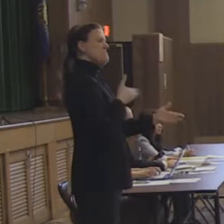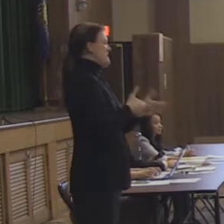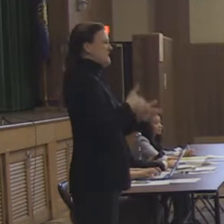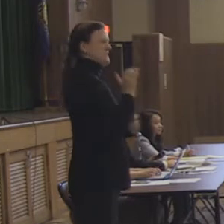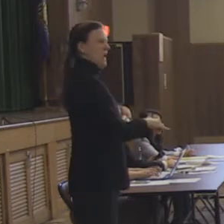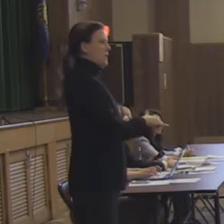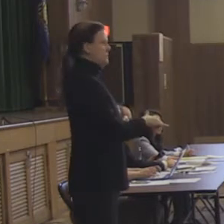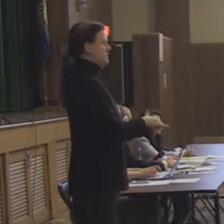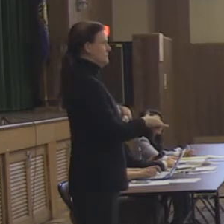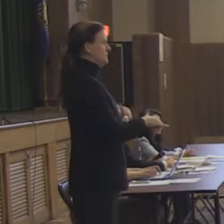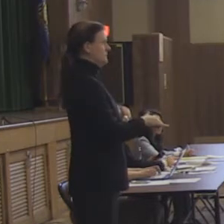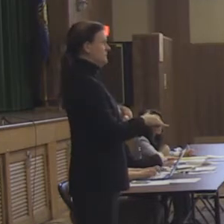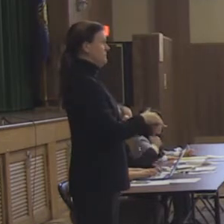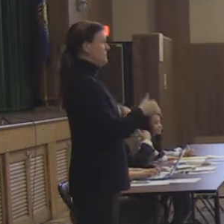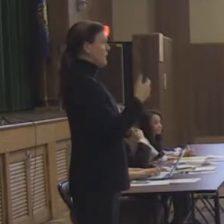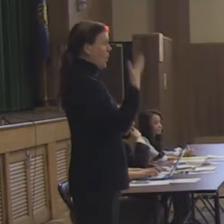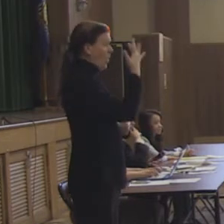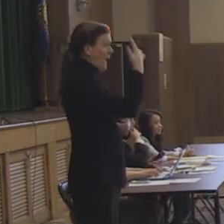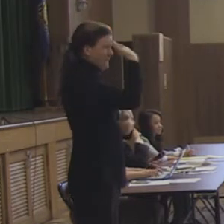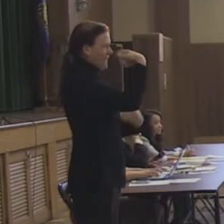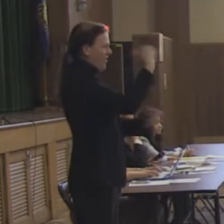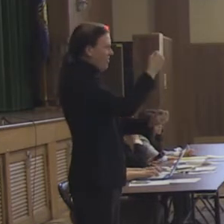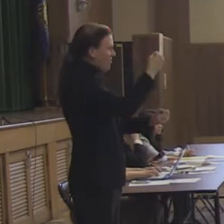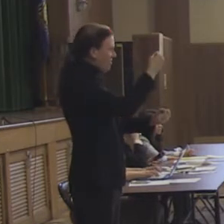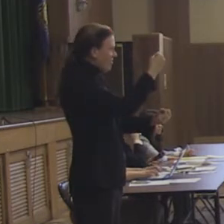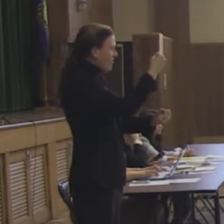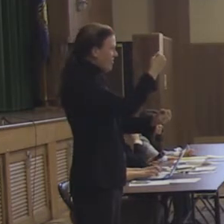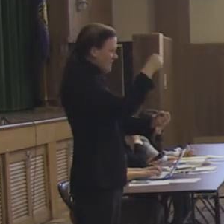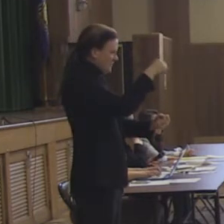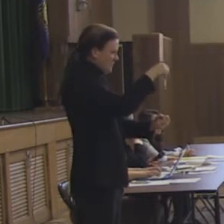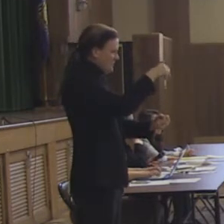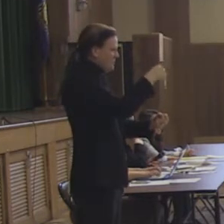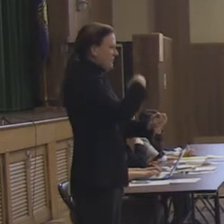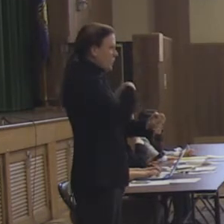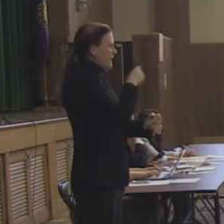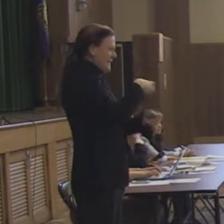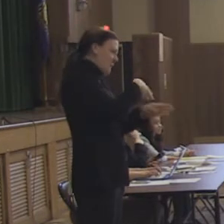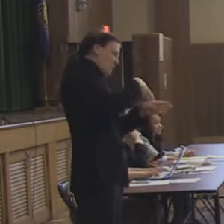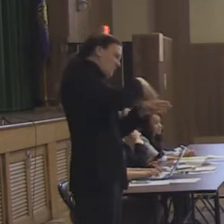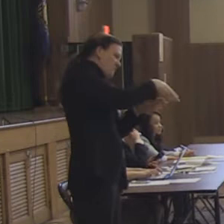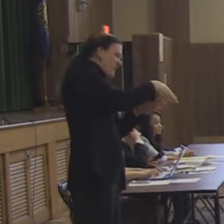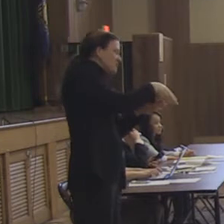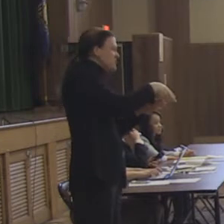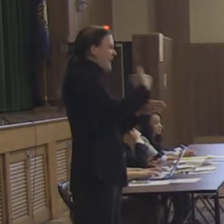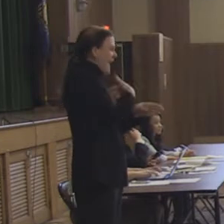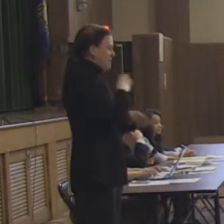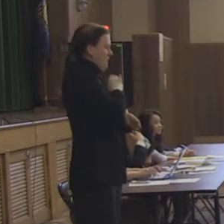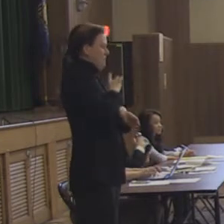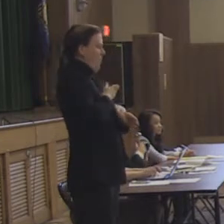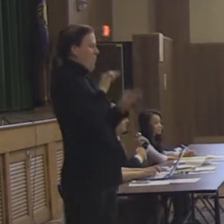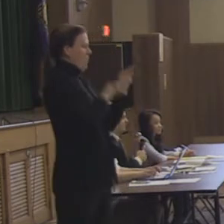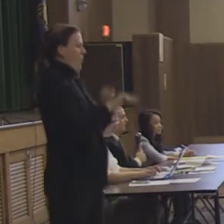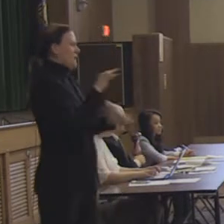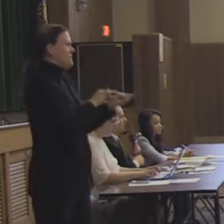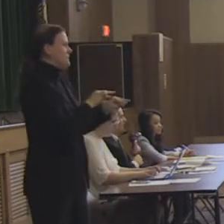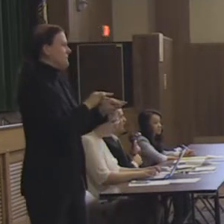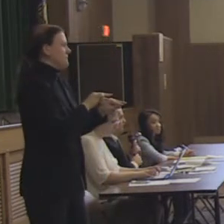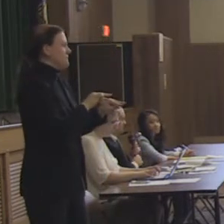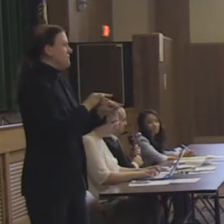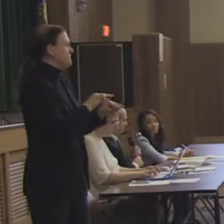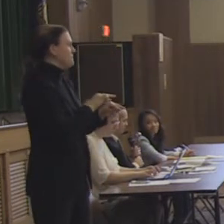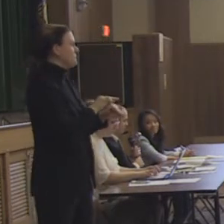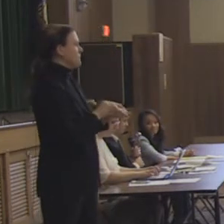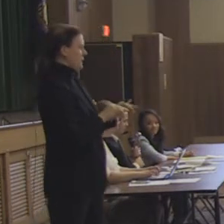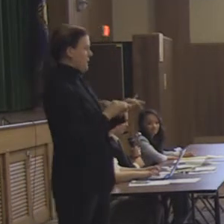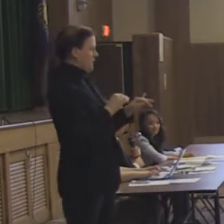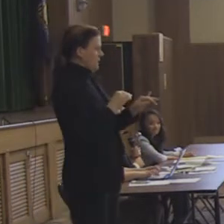that in terms of this mental health thing, because you need a profession to be policed by its own profession. Thank you